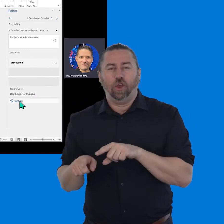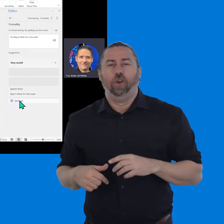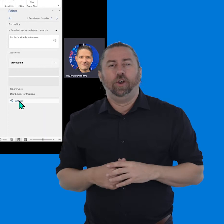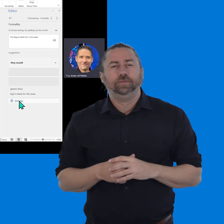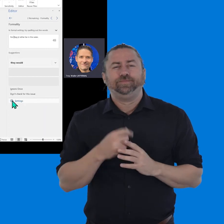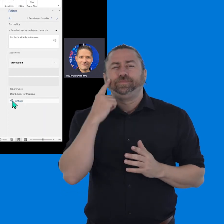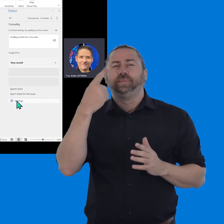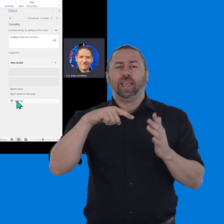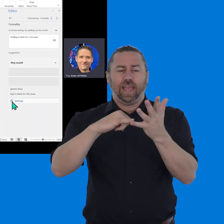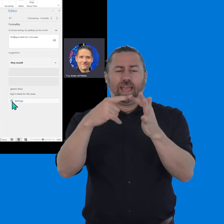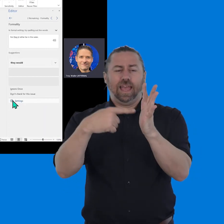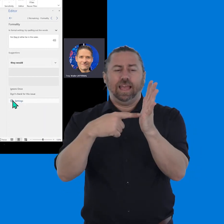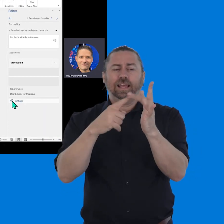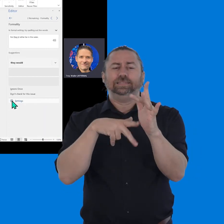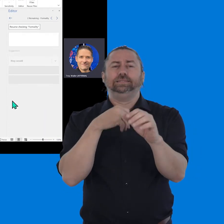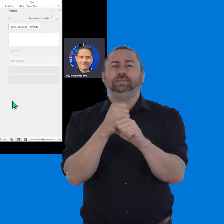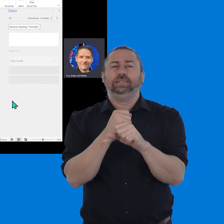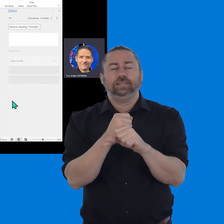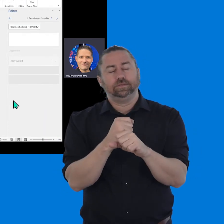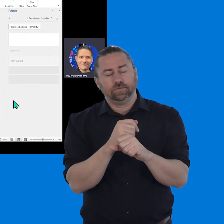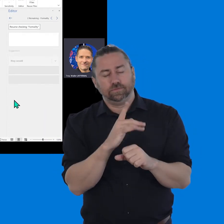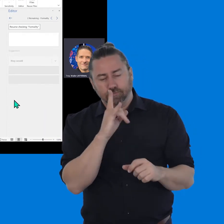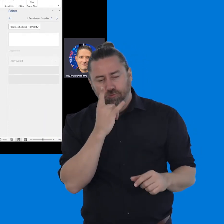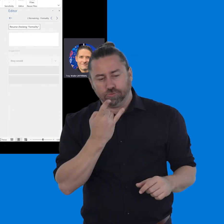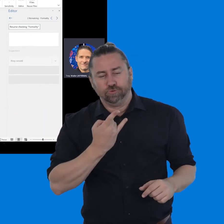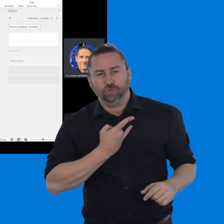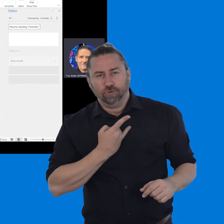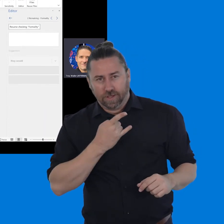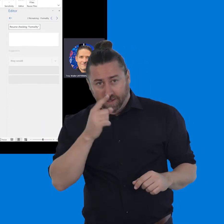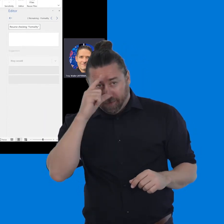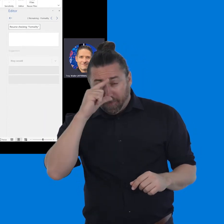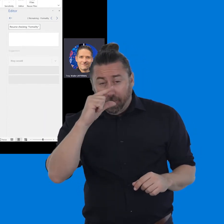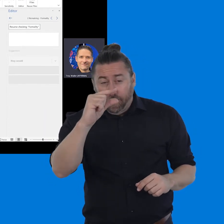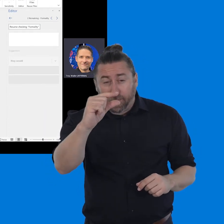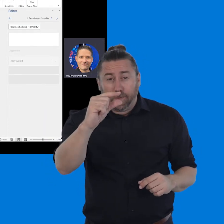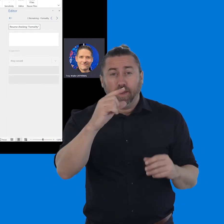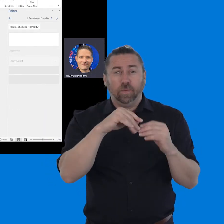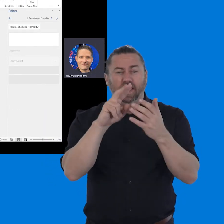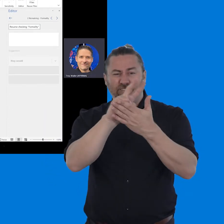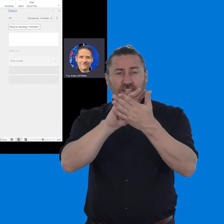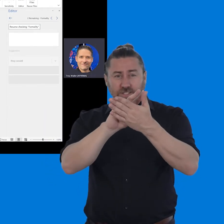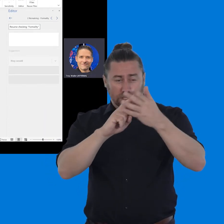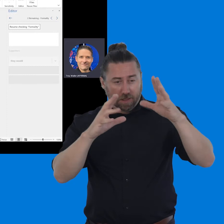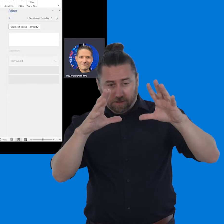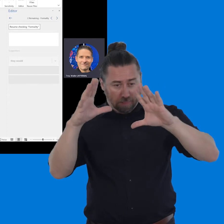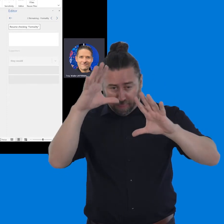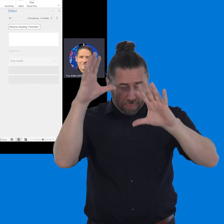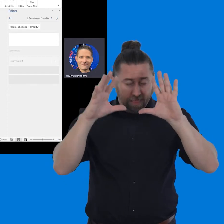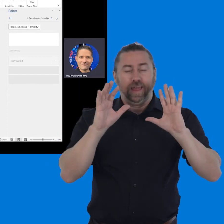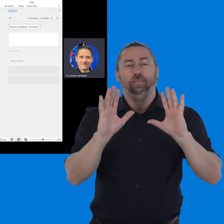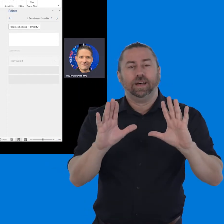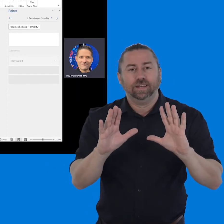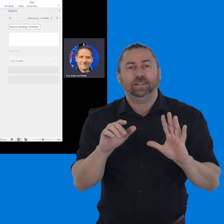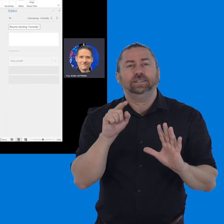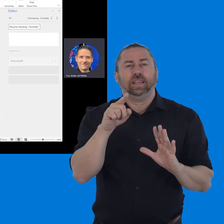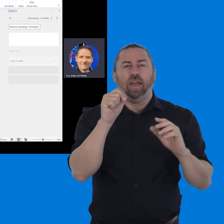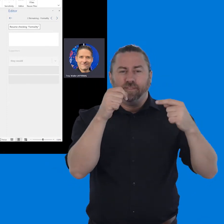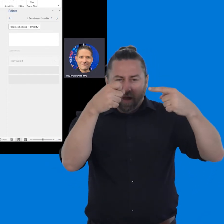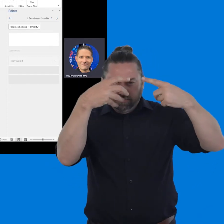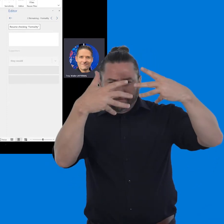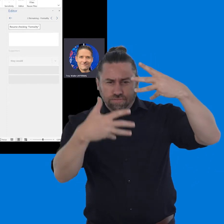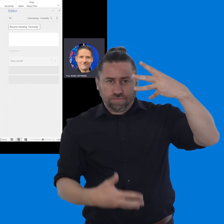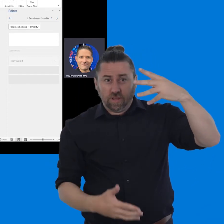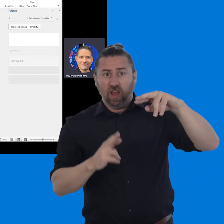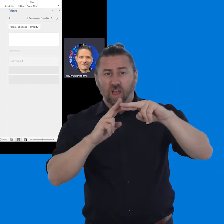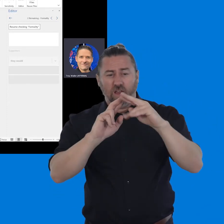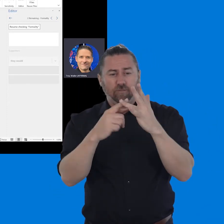out to you down here. See this little settings button? When I click on that, and apologies if it's a bit hard to see over this video call, but